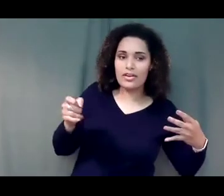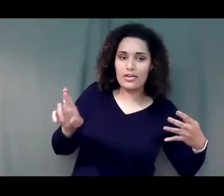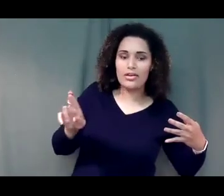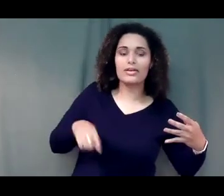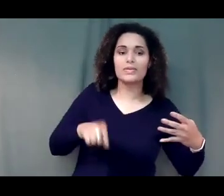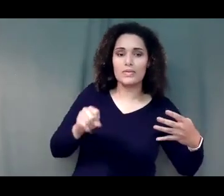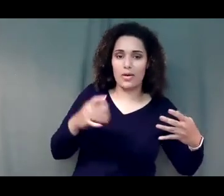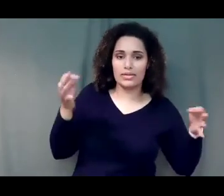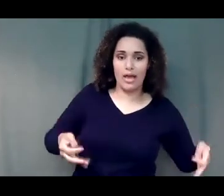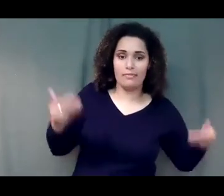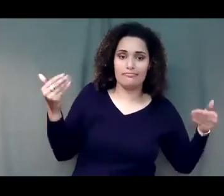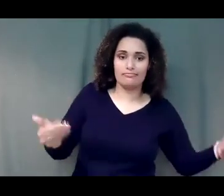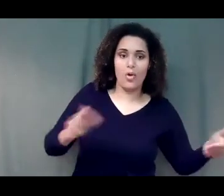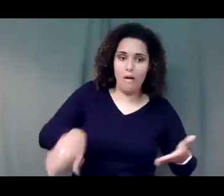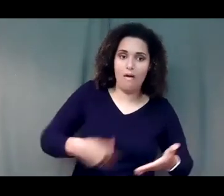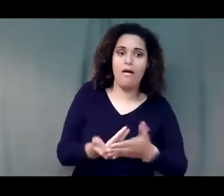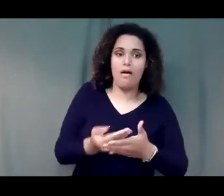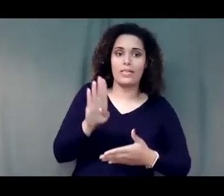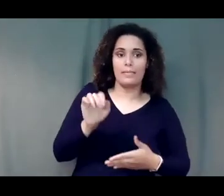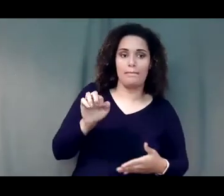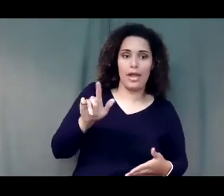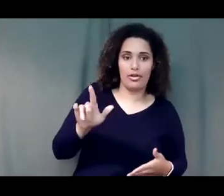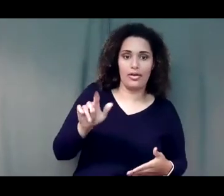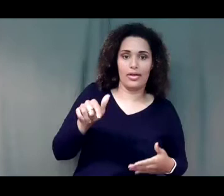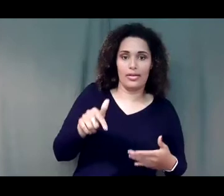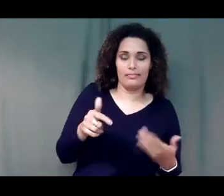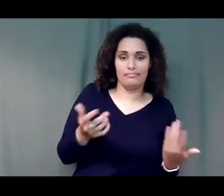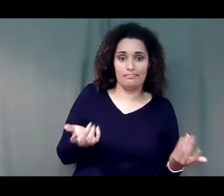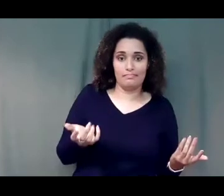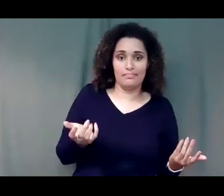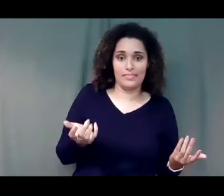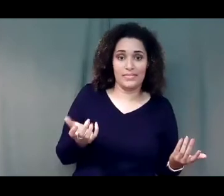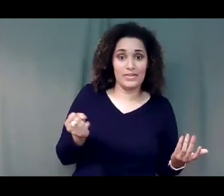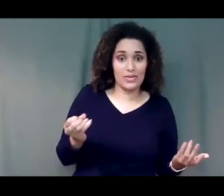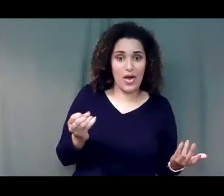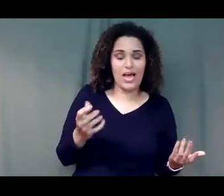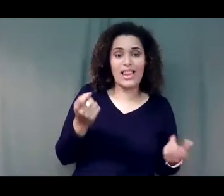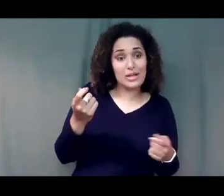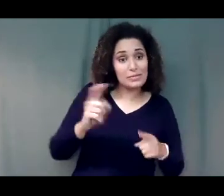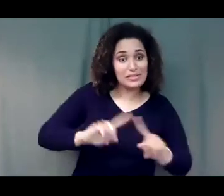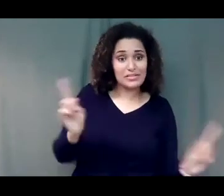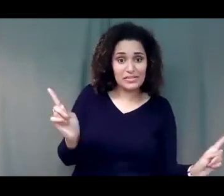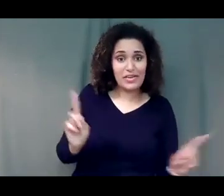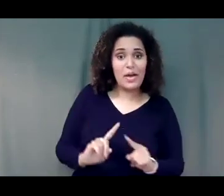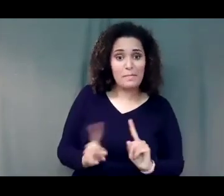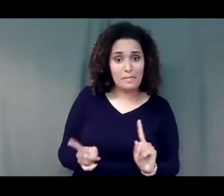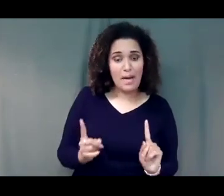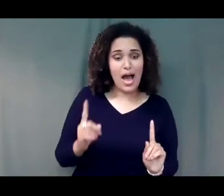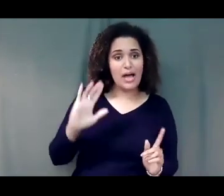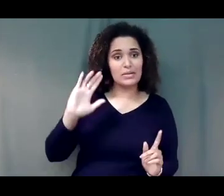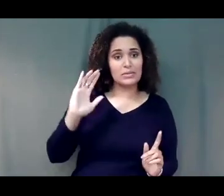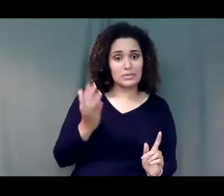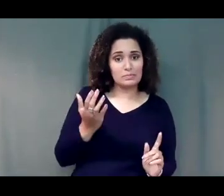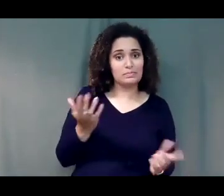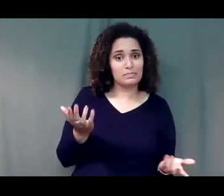decided to do all of it in barrel this time. So the yeah, so it's a little bit different, but it does seem to hold up more